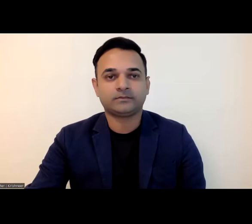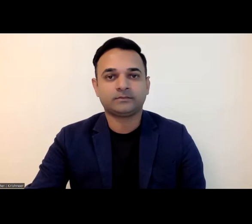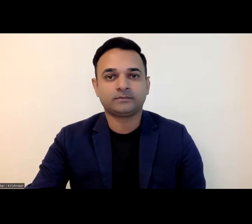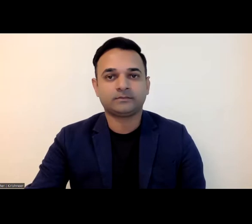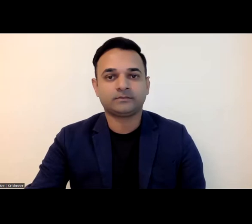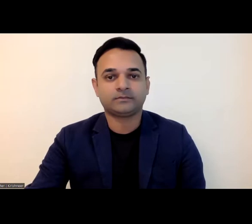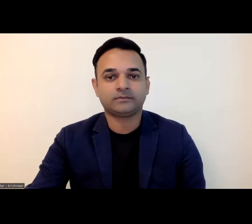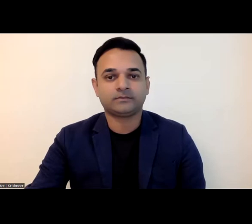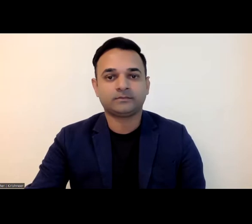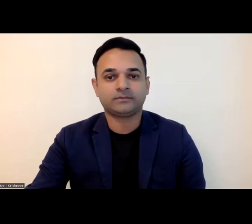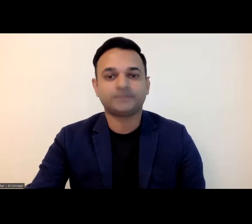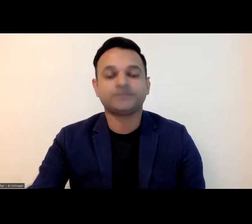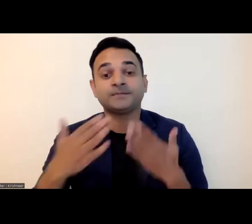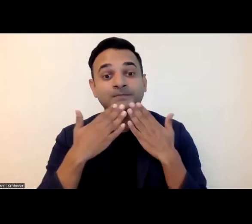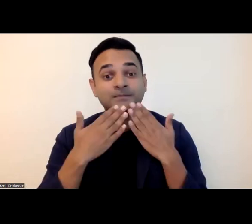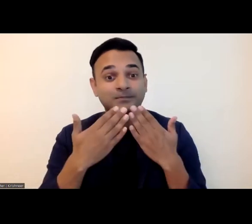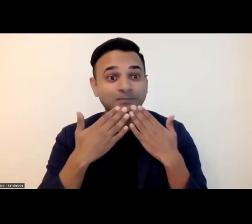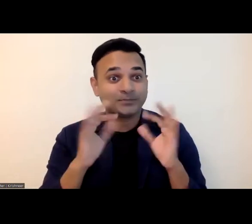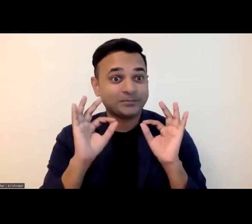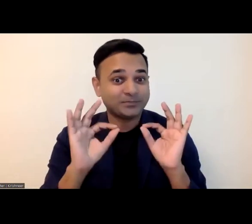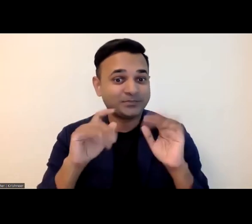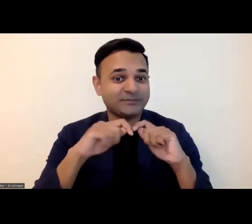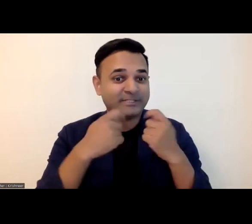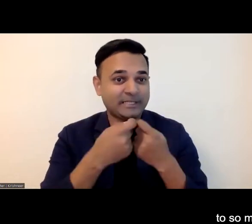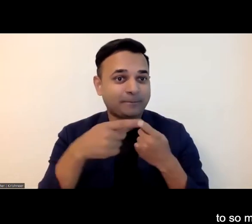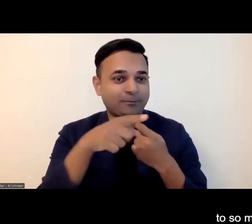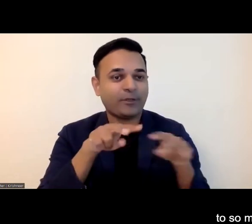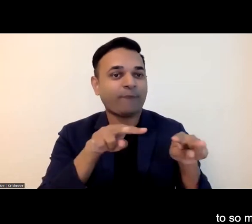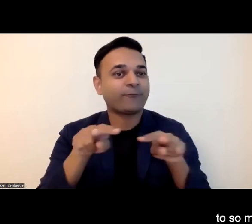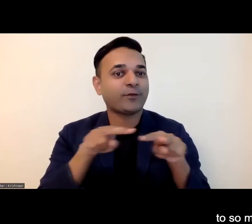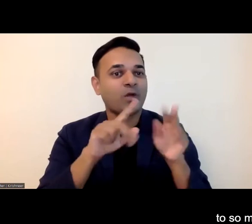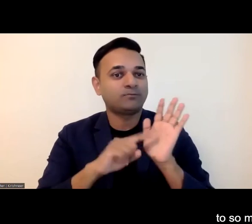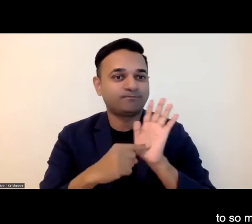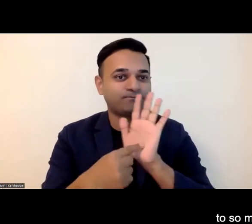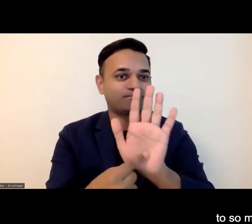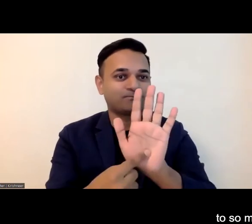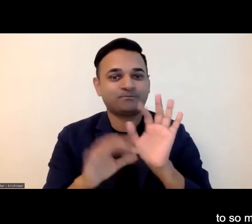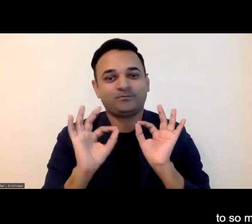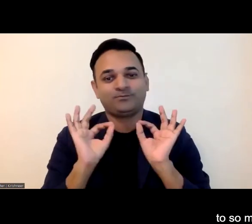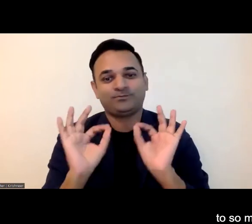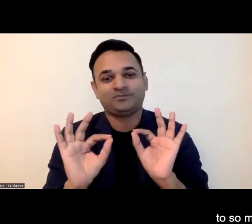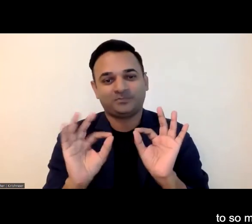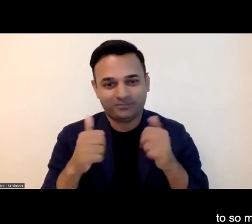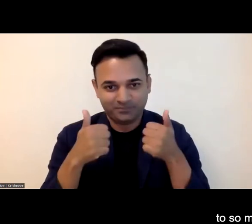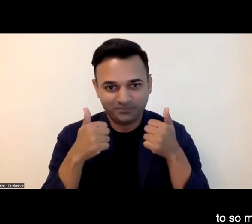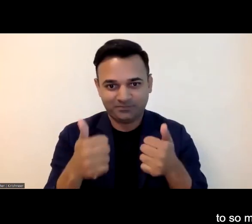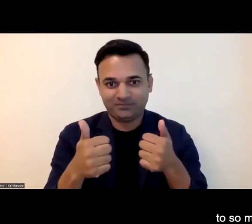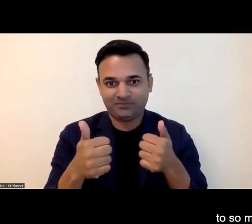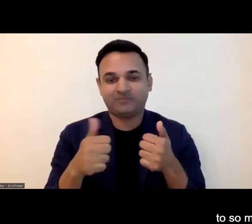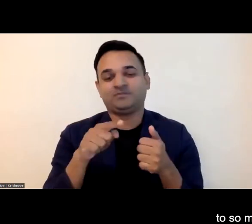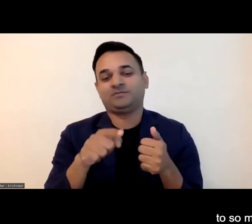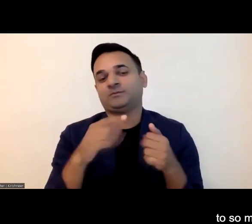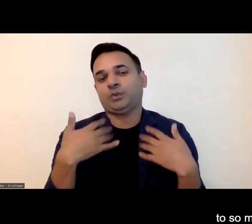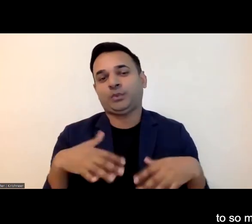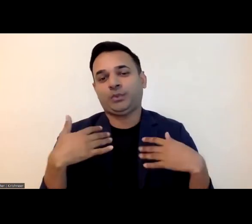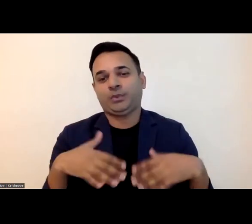many requests for providing this link to so many participants who are attending